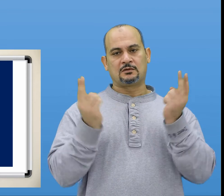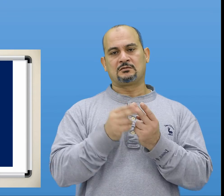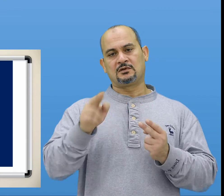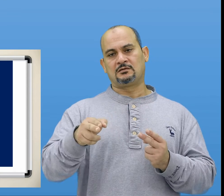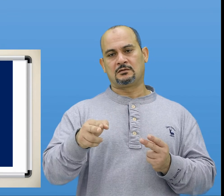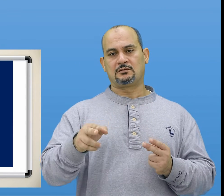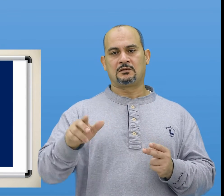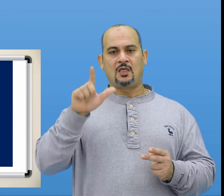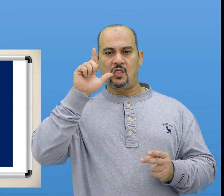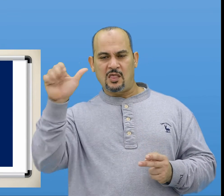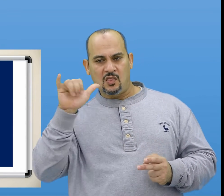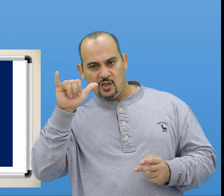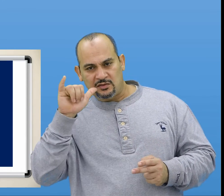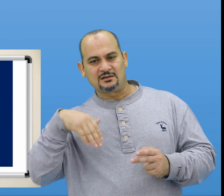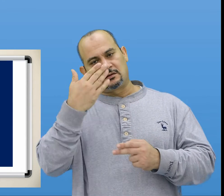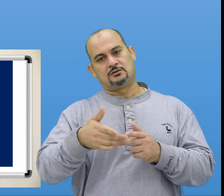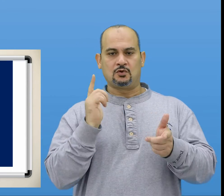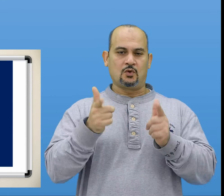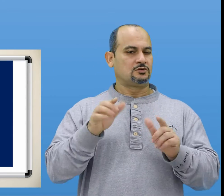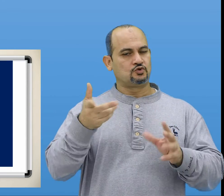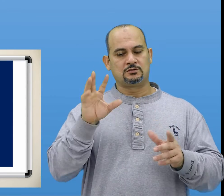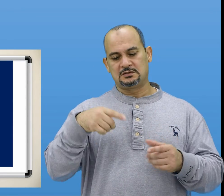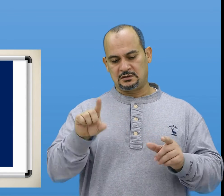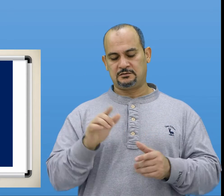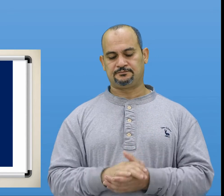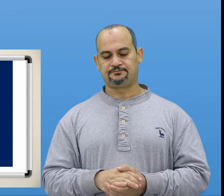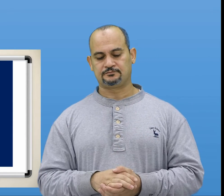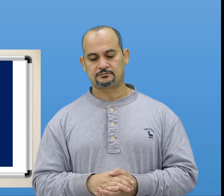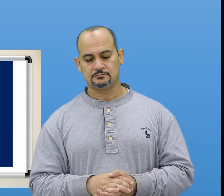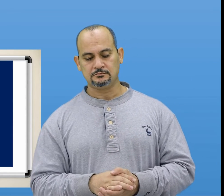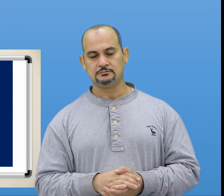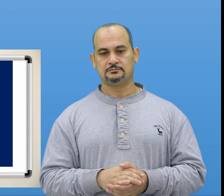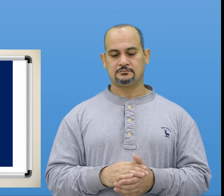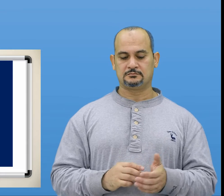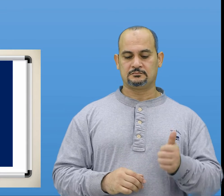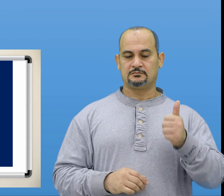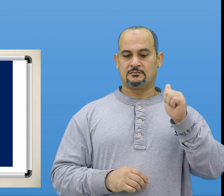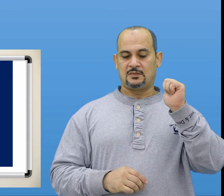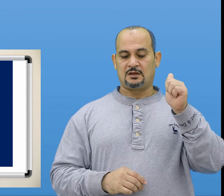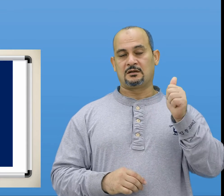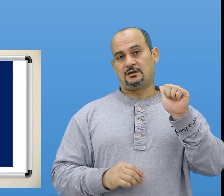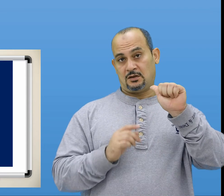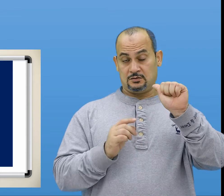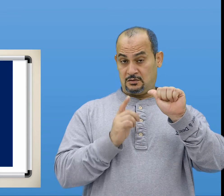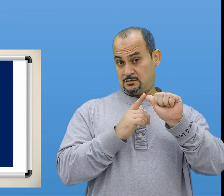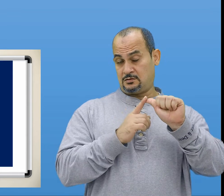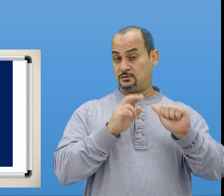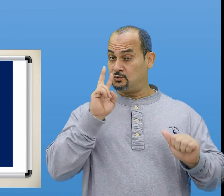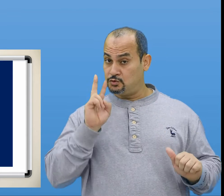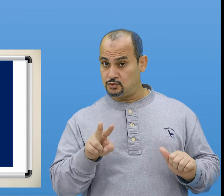it is. Is it a nomad? Nomad means the people who travel from one place to another. Boomerangs, roundabouts,